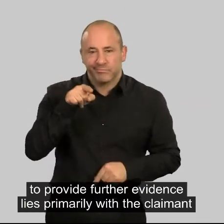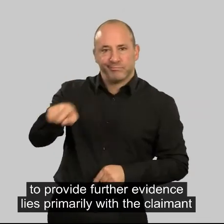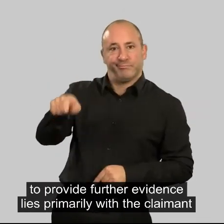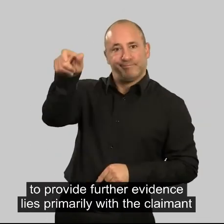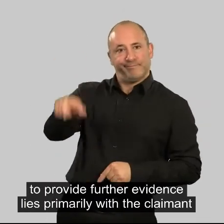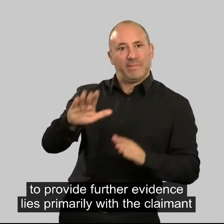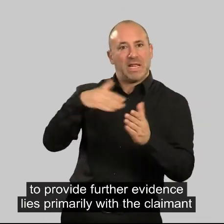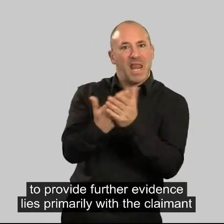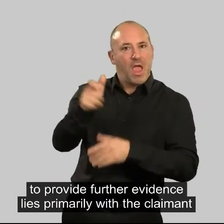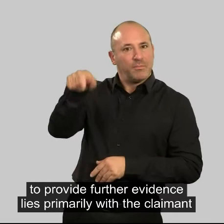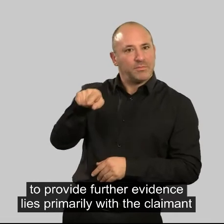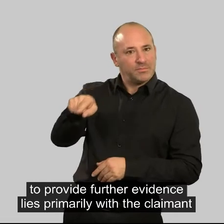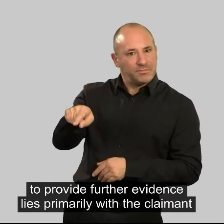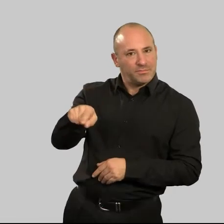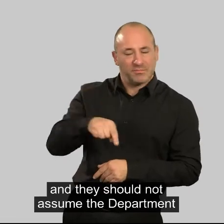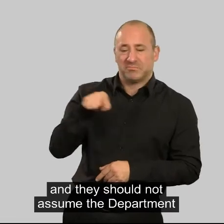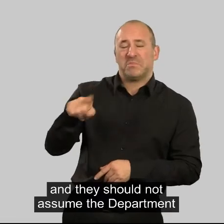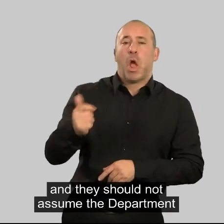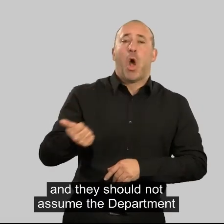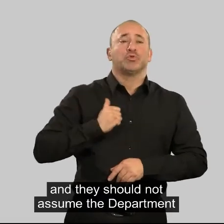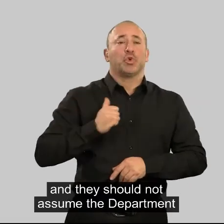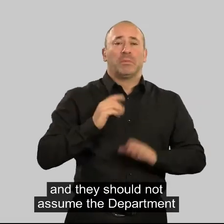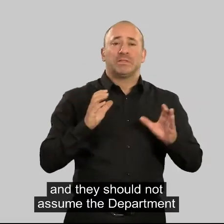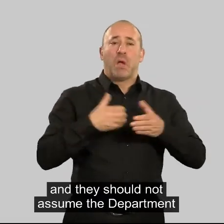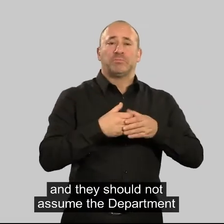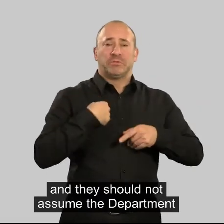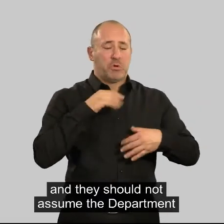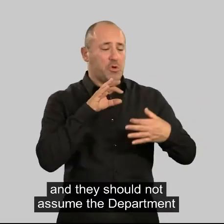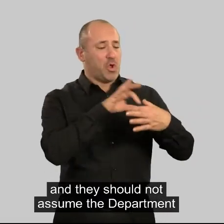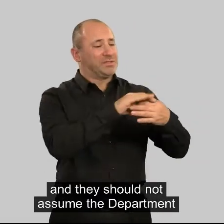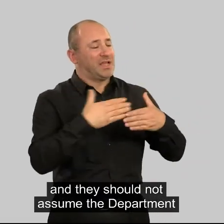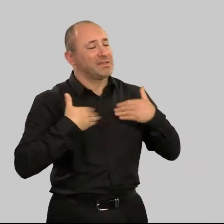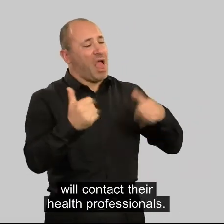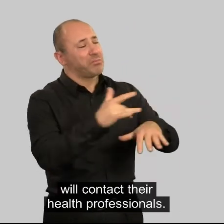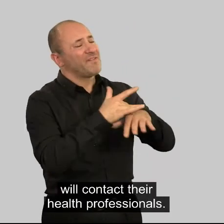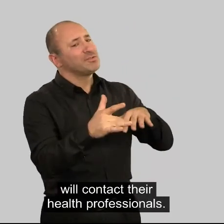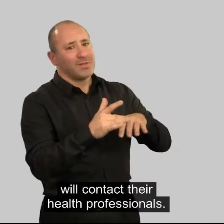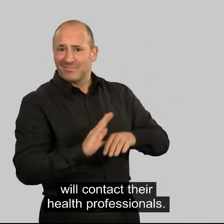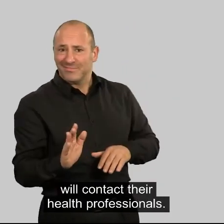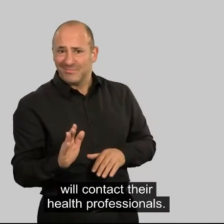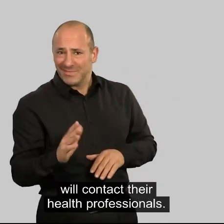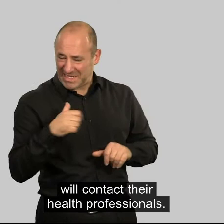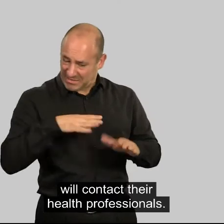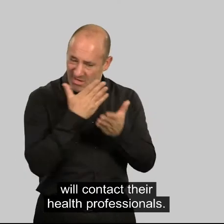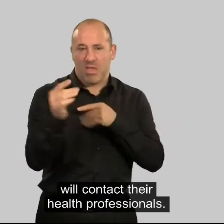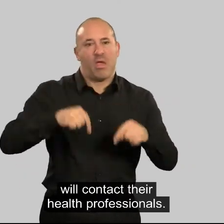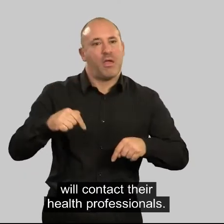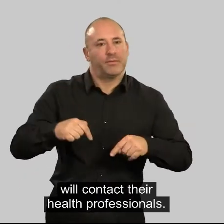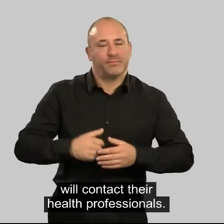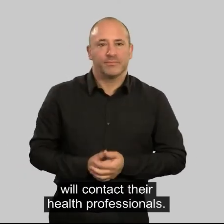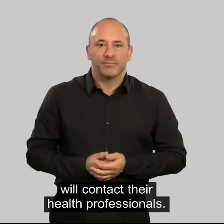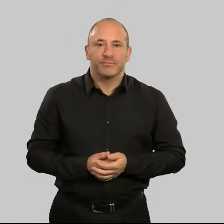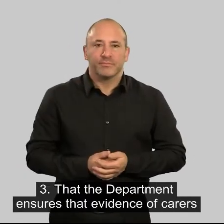the claimant, and they should not assume the department will contact their health professionals.